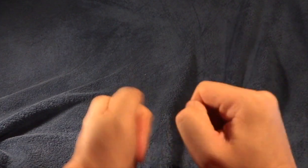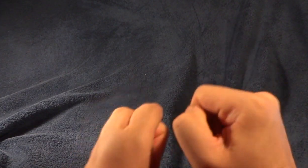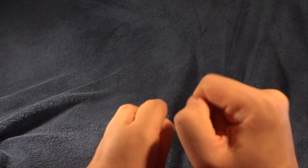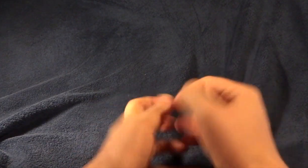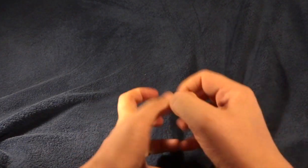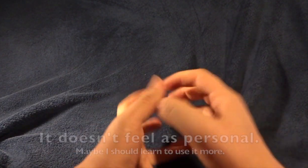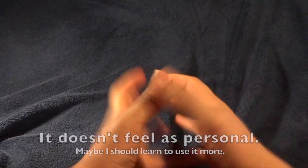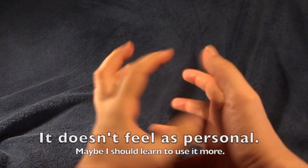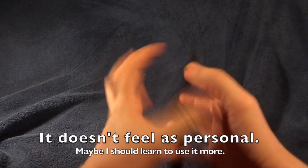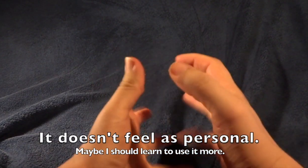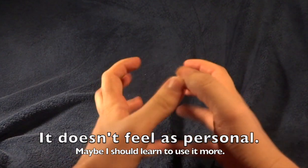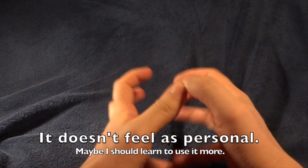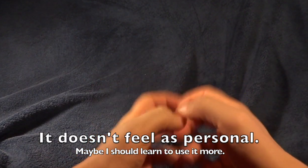like